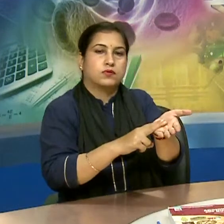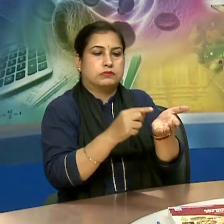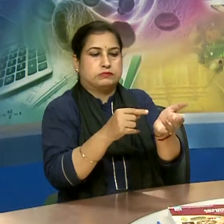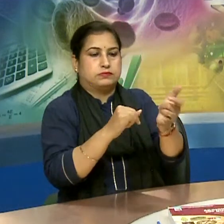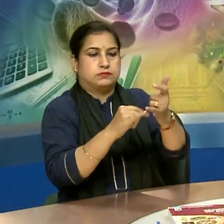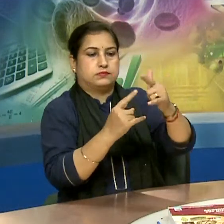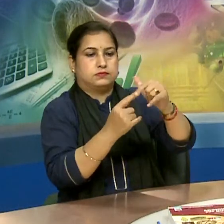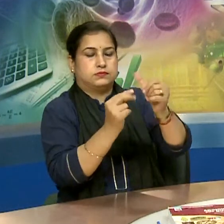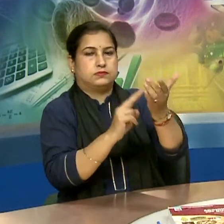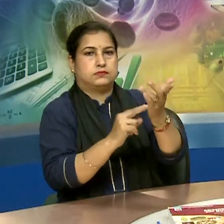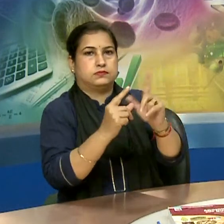Non-standard units.